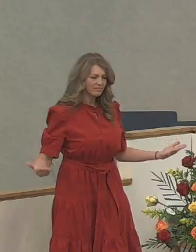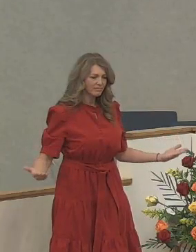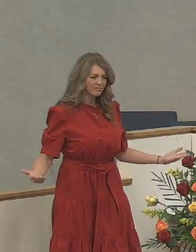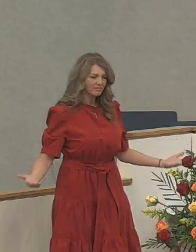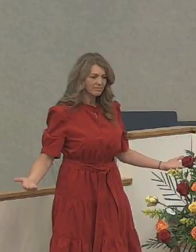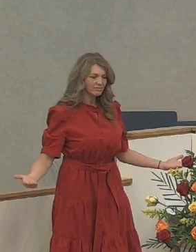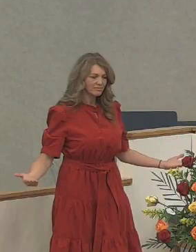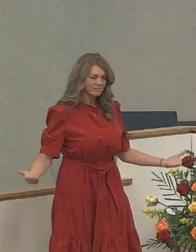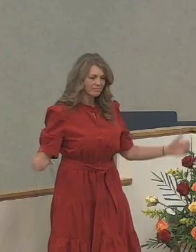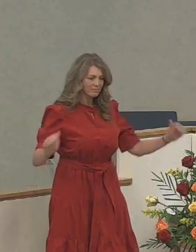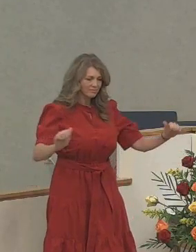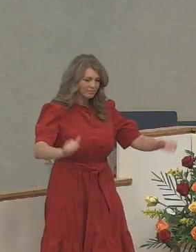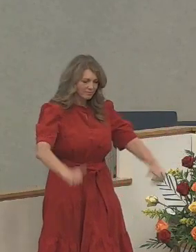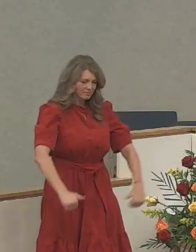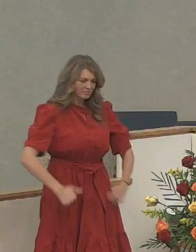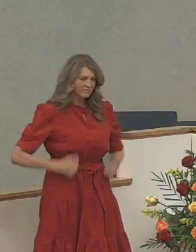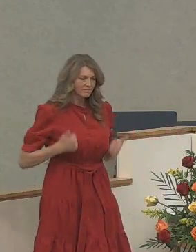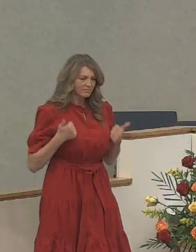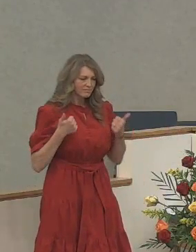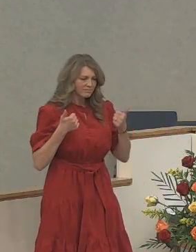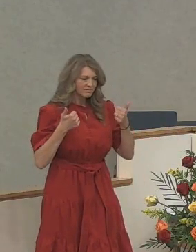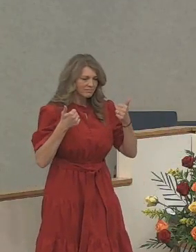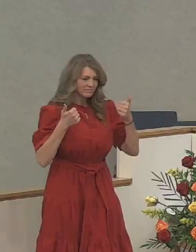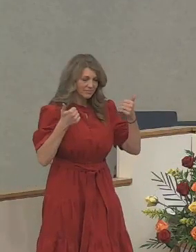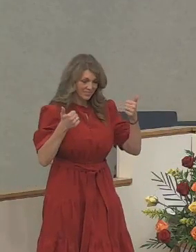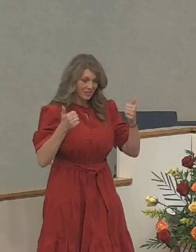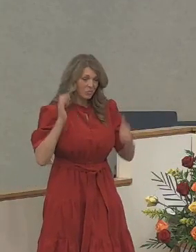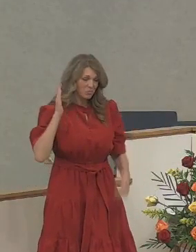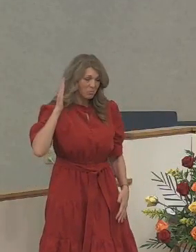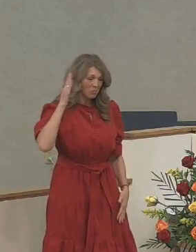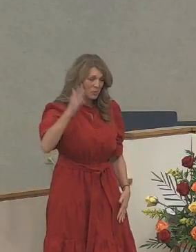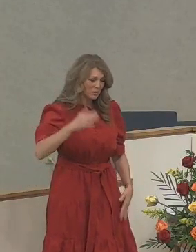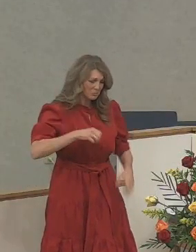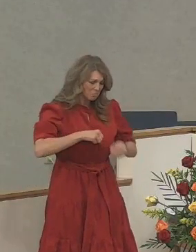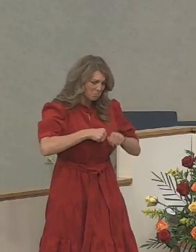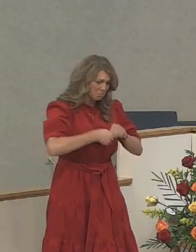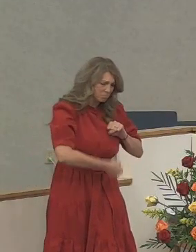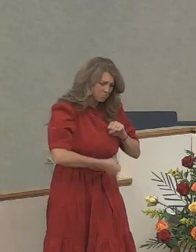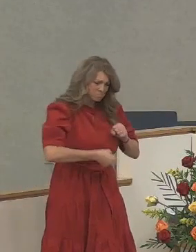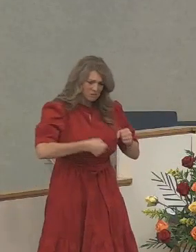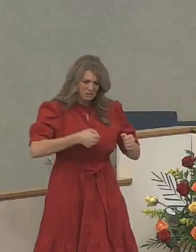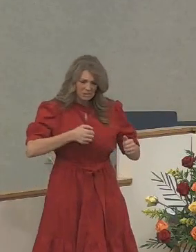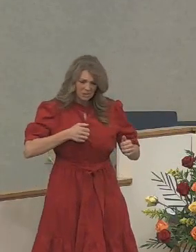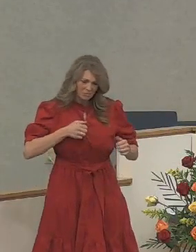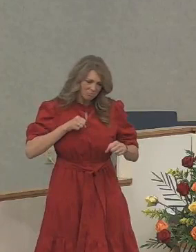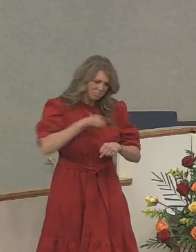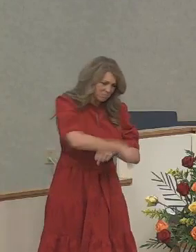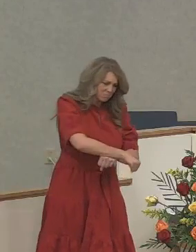in a life bound for heartache and